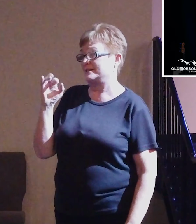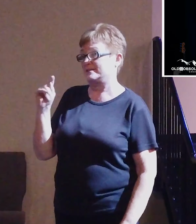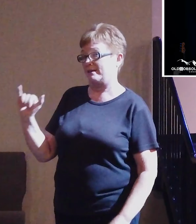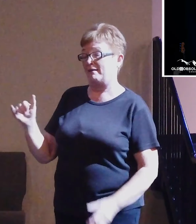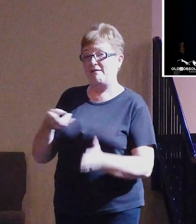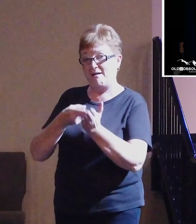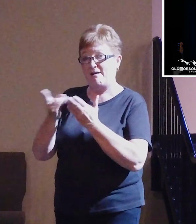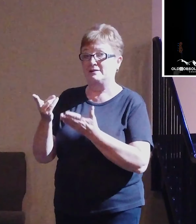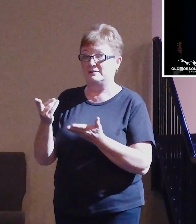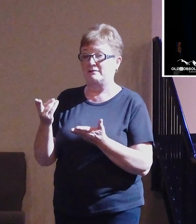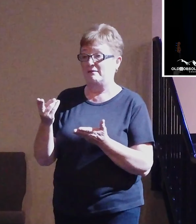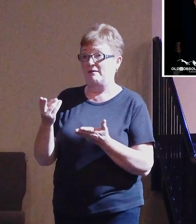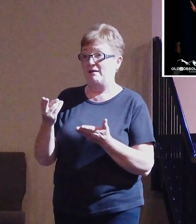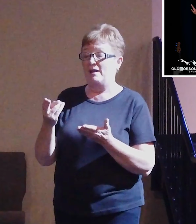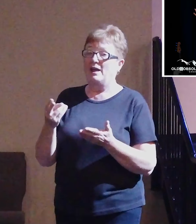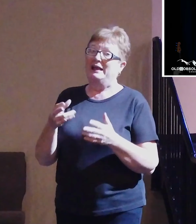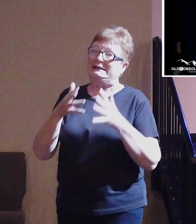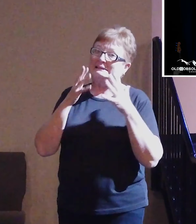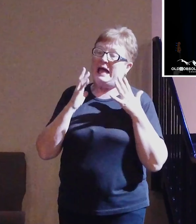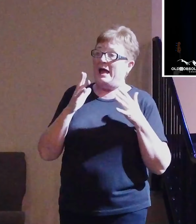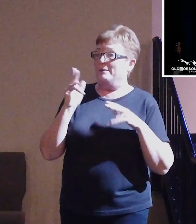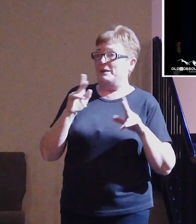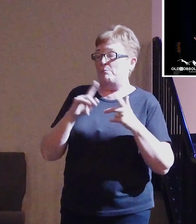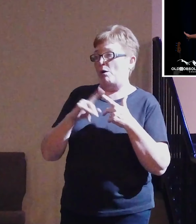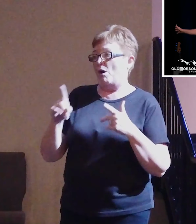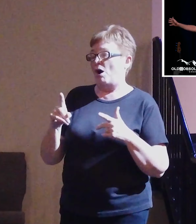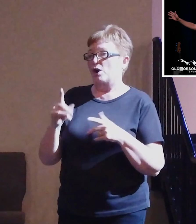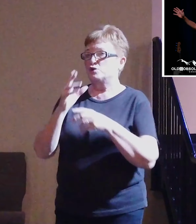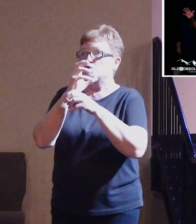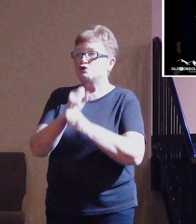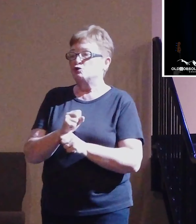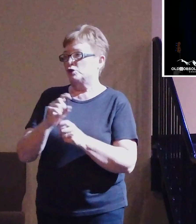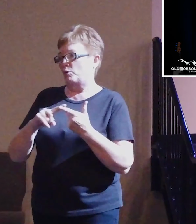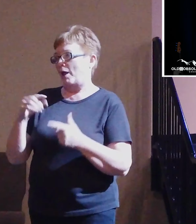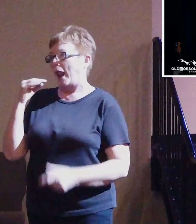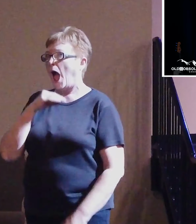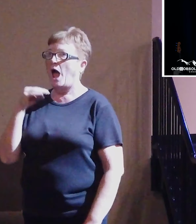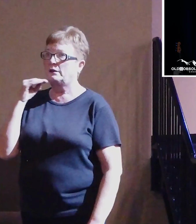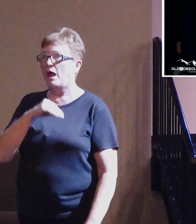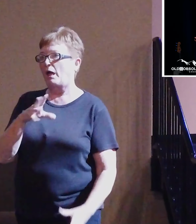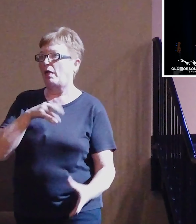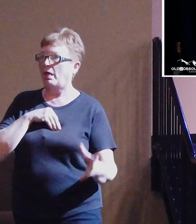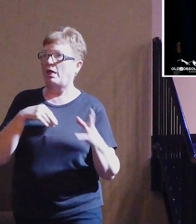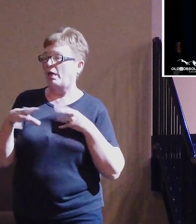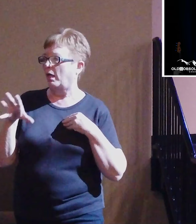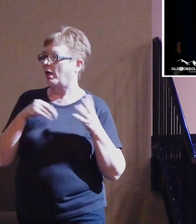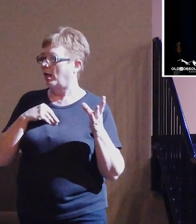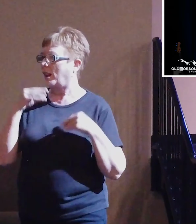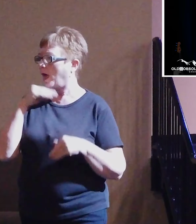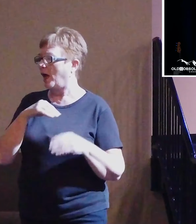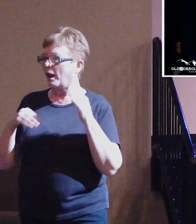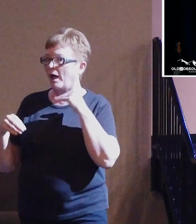Sadly, people are so used to the lies, the spin taking place in culture today, that have you noticed people are more